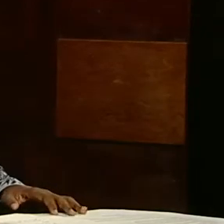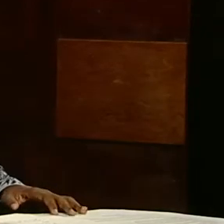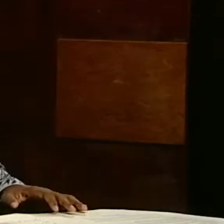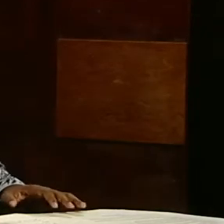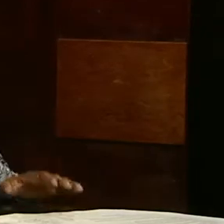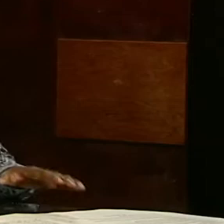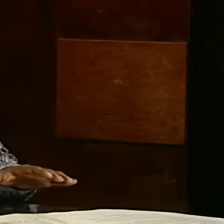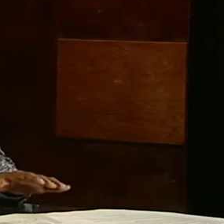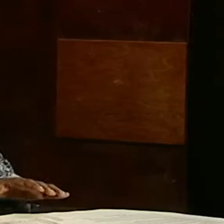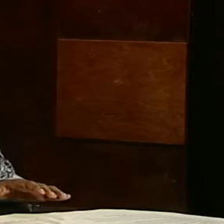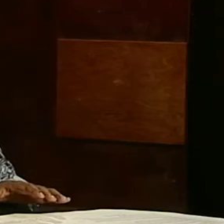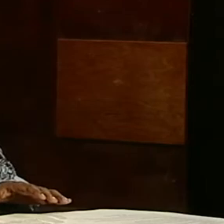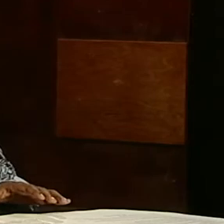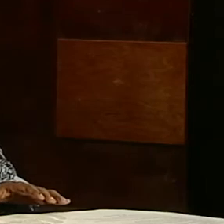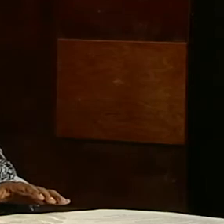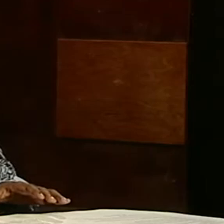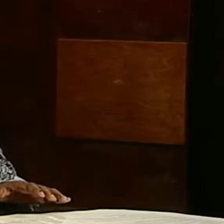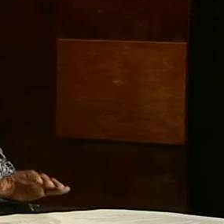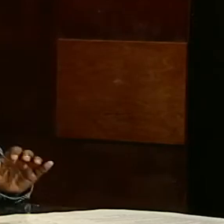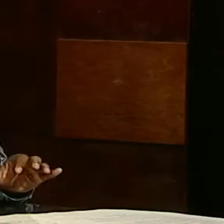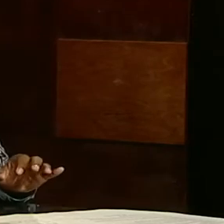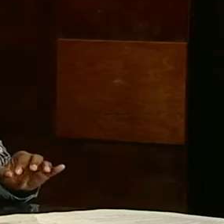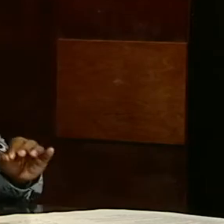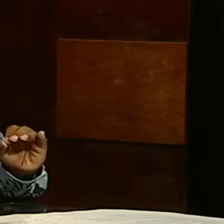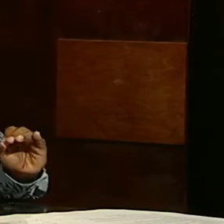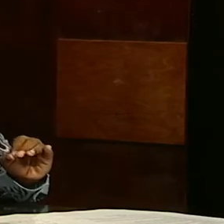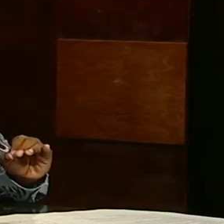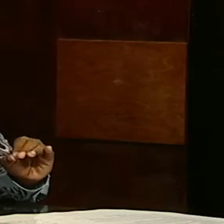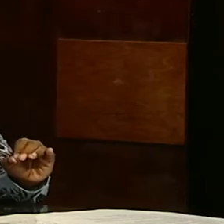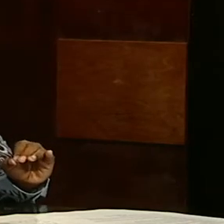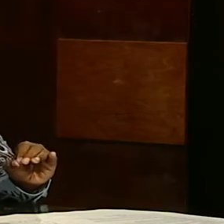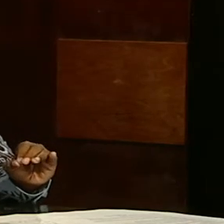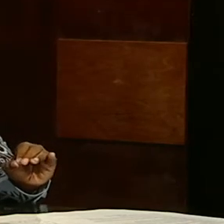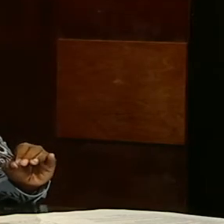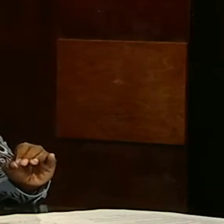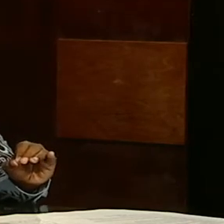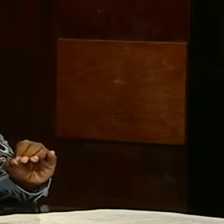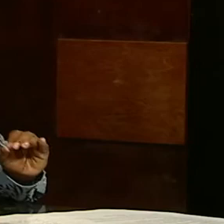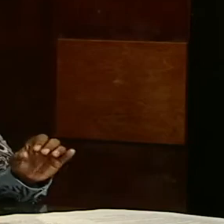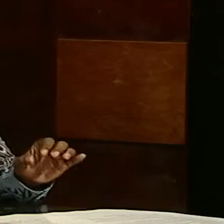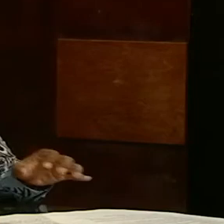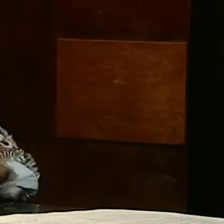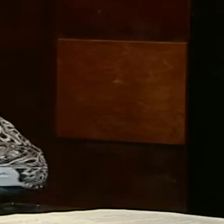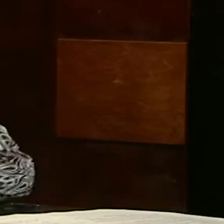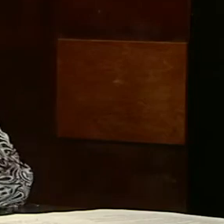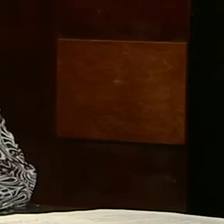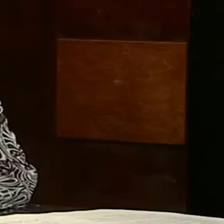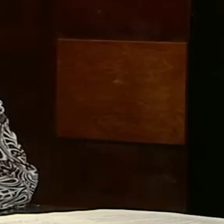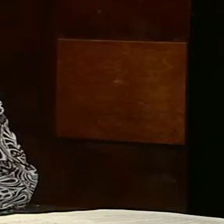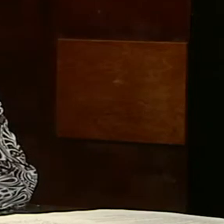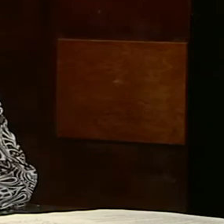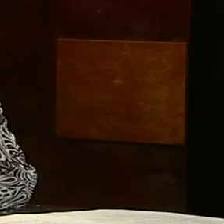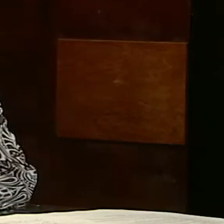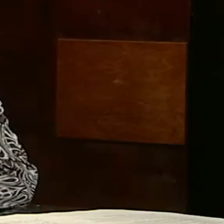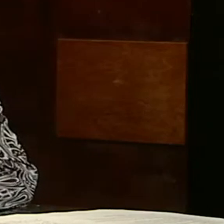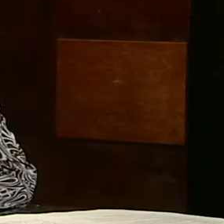is the current undertaking by government. People are not taking this lockdown seriously. But again, you may must walk boom